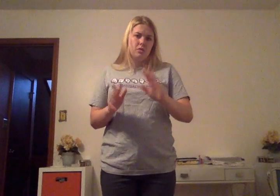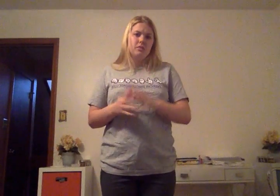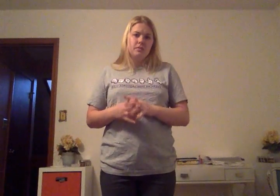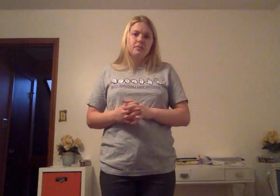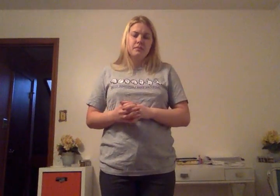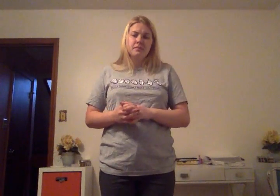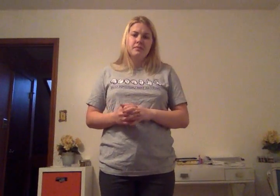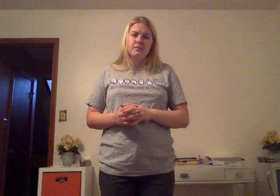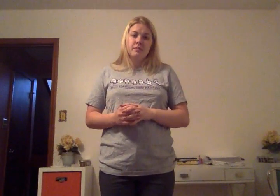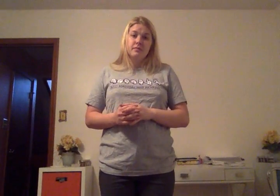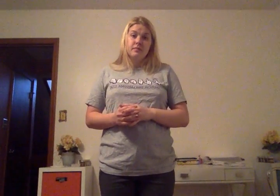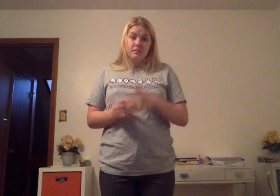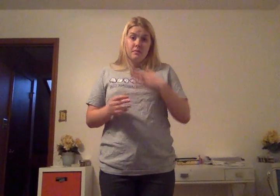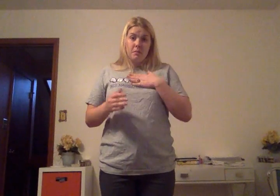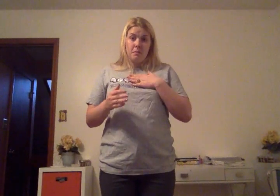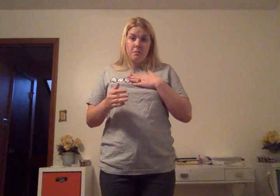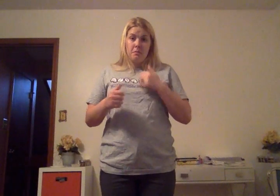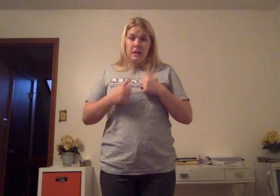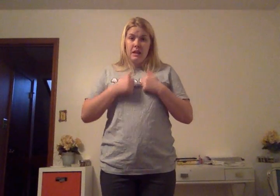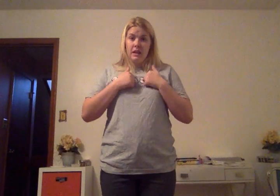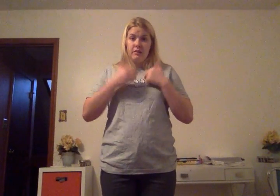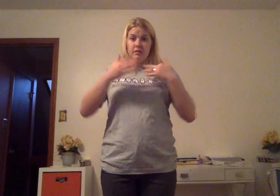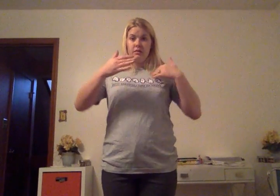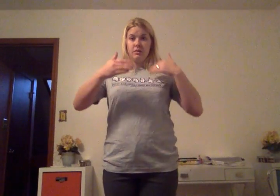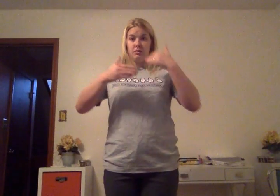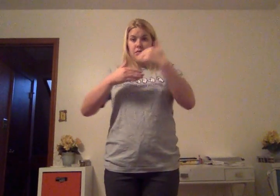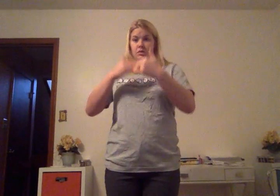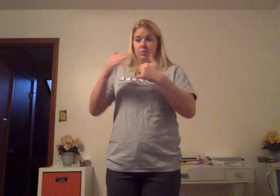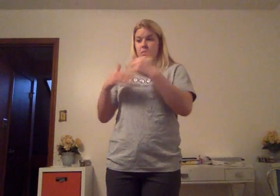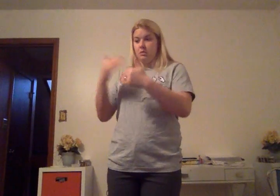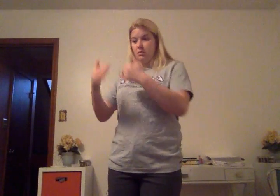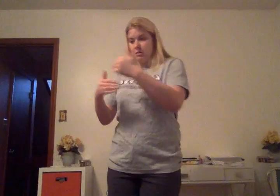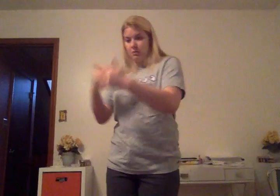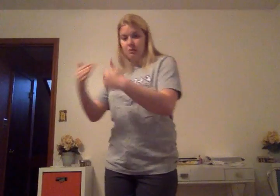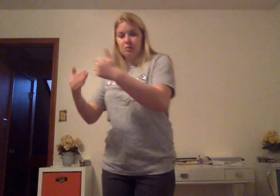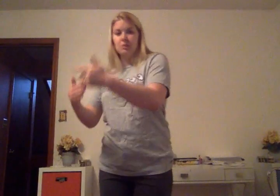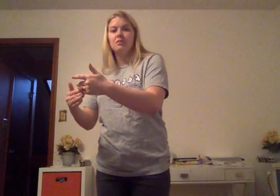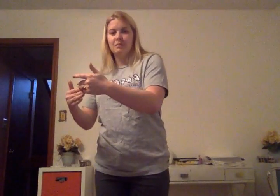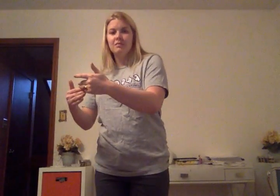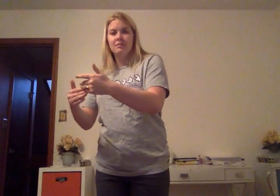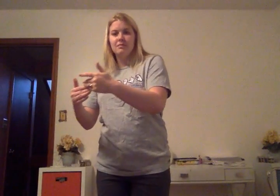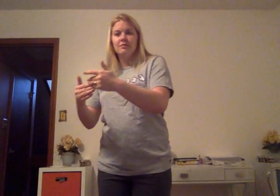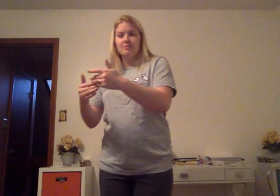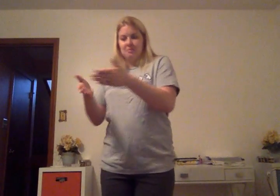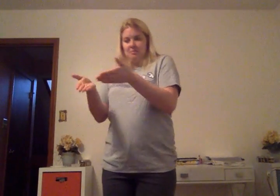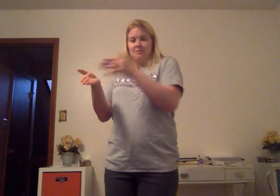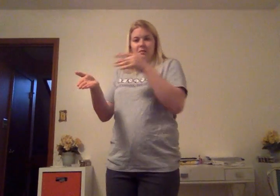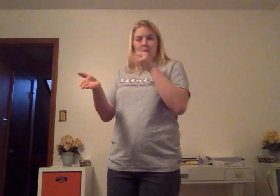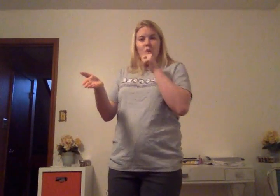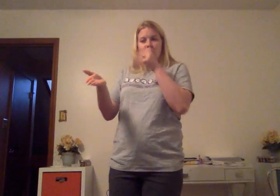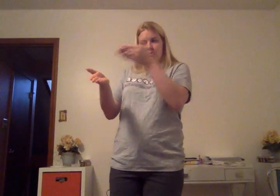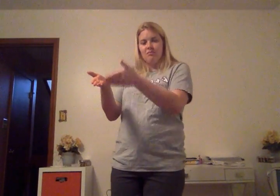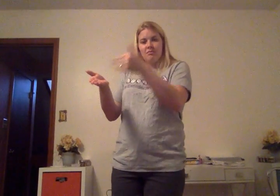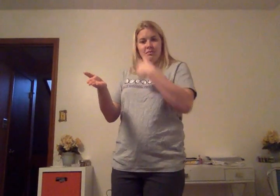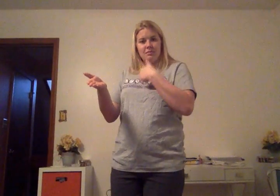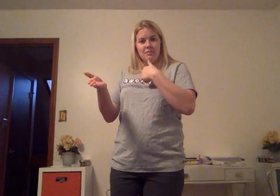stuff that I went through made me and defined everything that I am right now. I think it's a really beautiful thing, and I